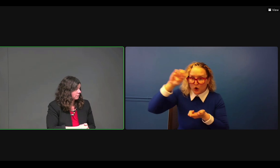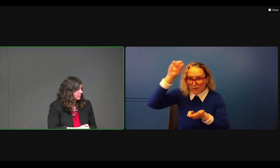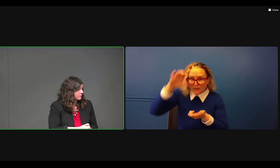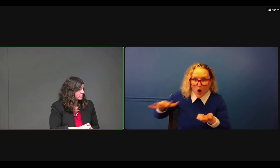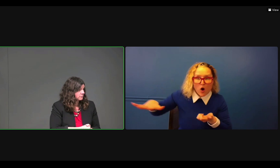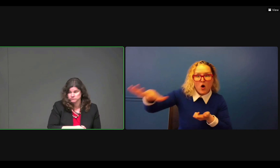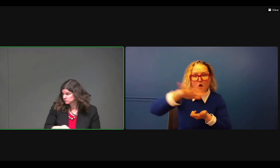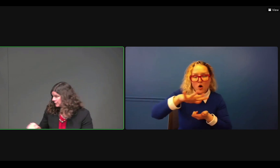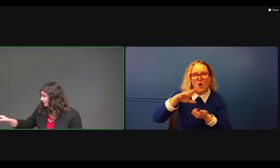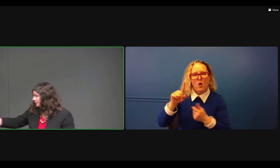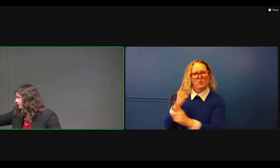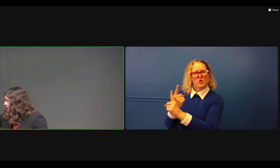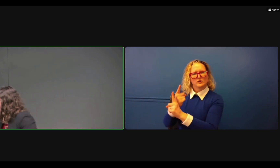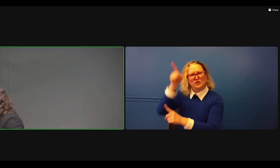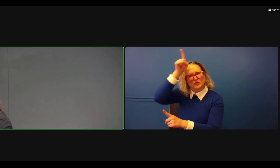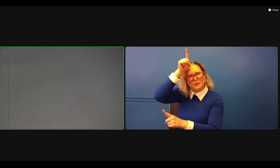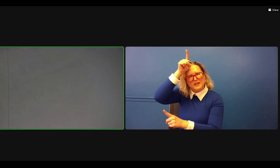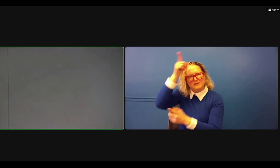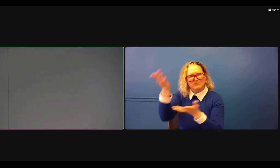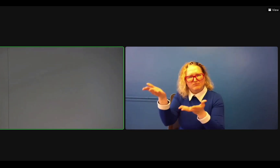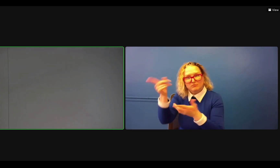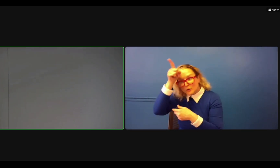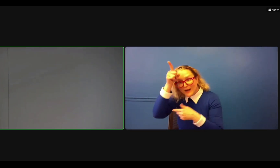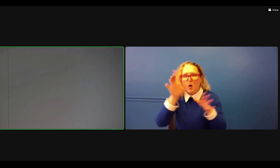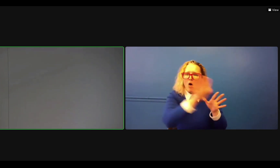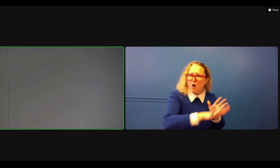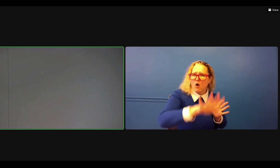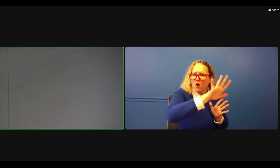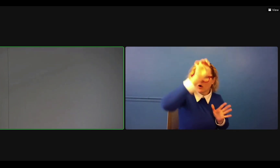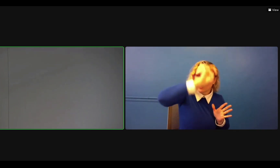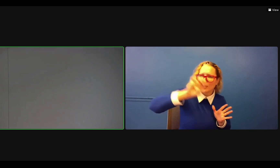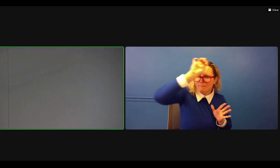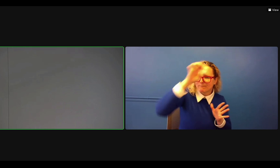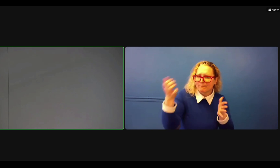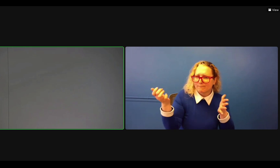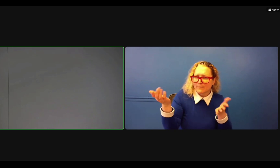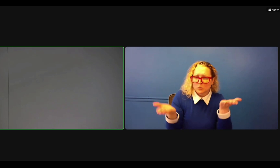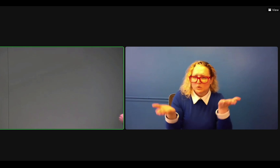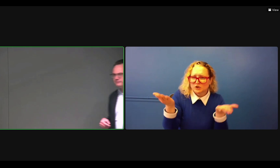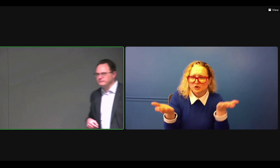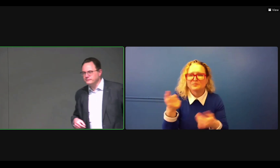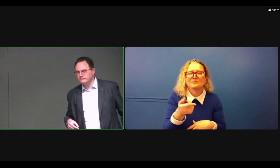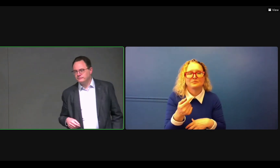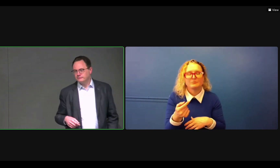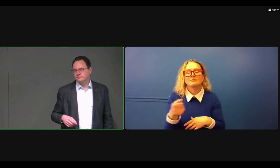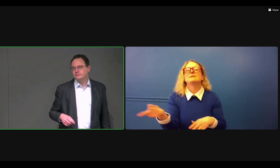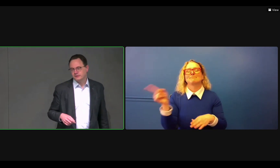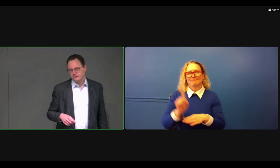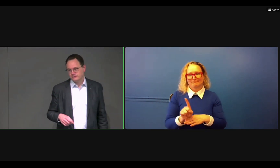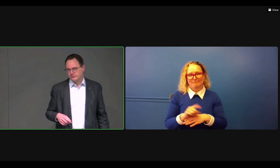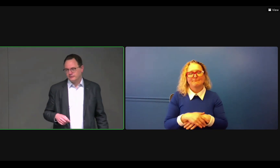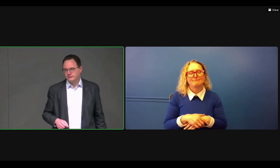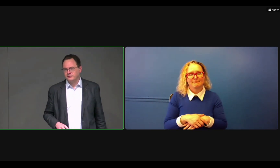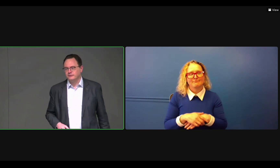There's a question from the audience, which is whether you've been working across Europe and not just in Germany.